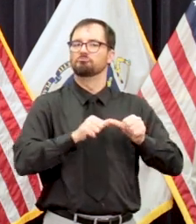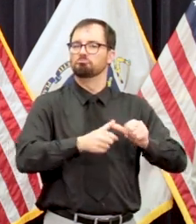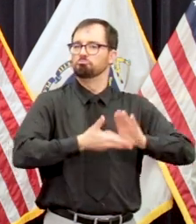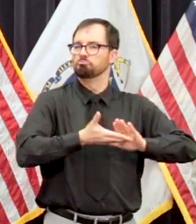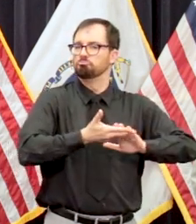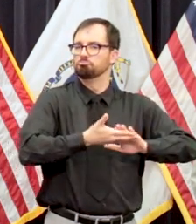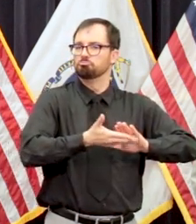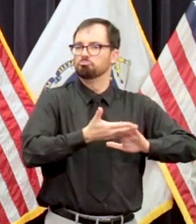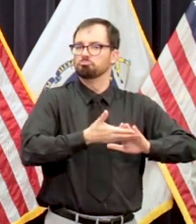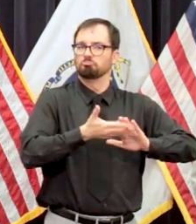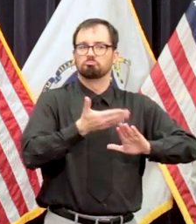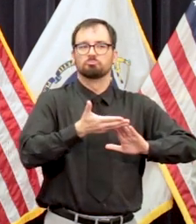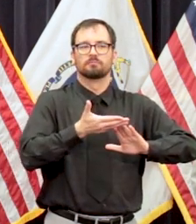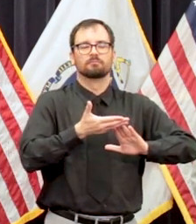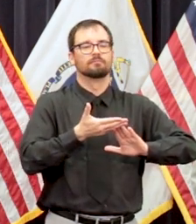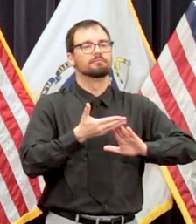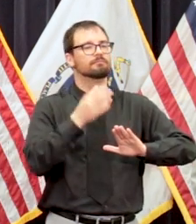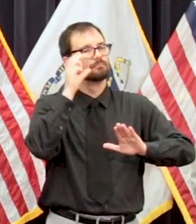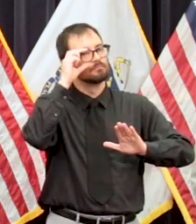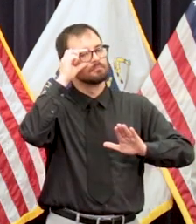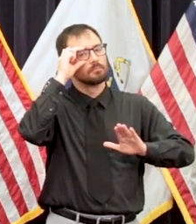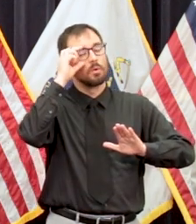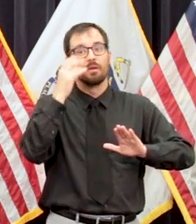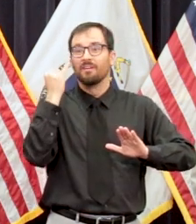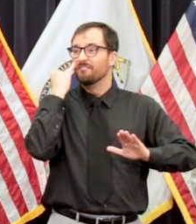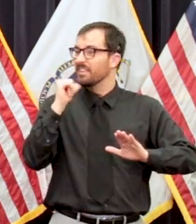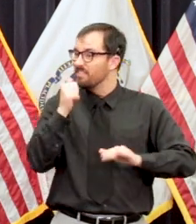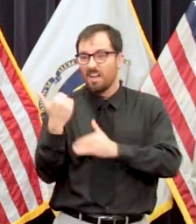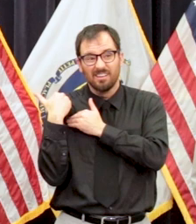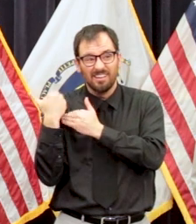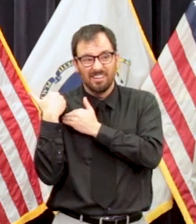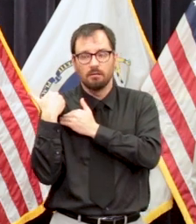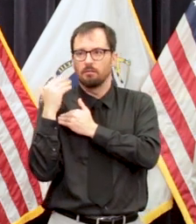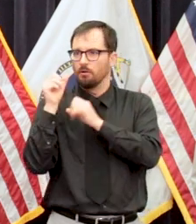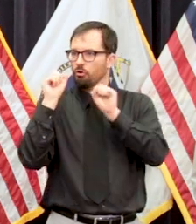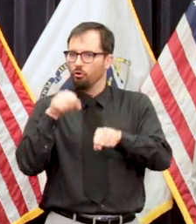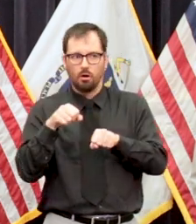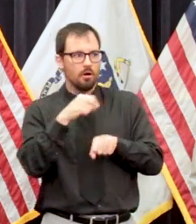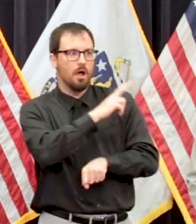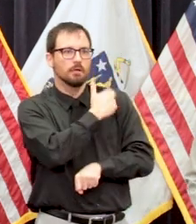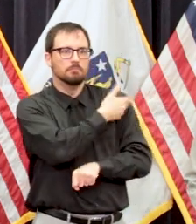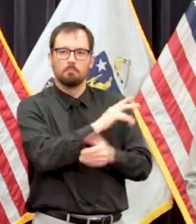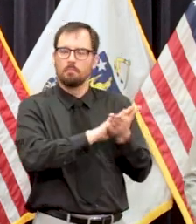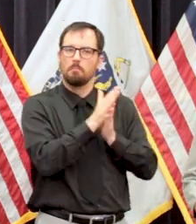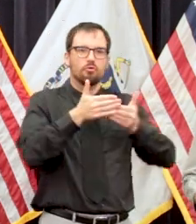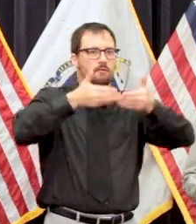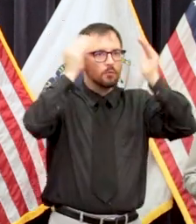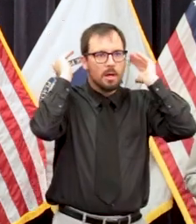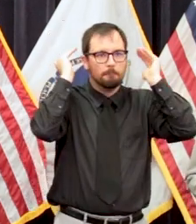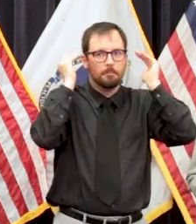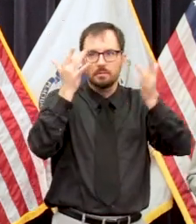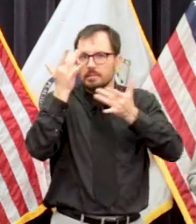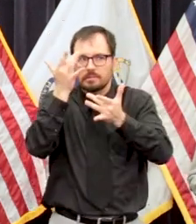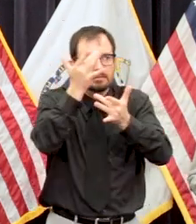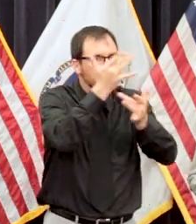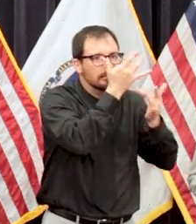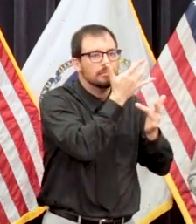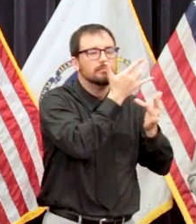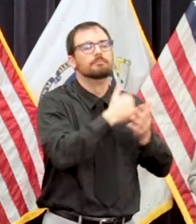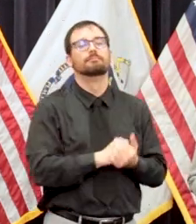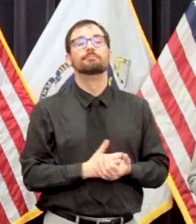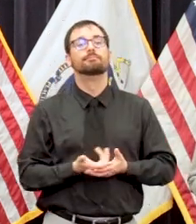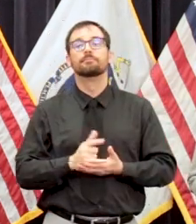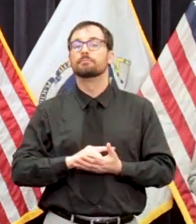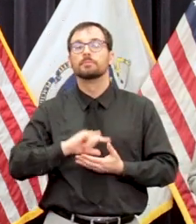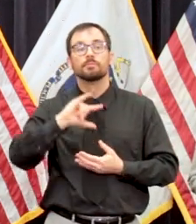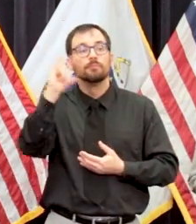understand that asking people to change their habits, cancel events, and cancel travel is inconvenient. We understand that it also comes with a financial